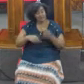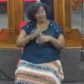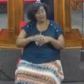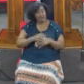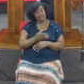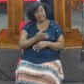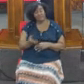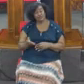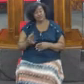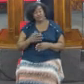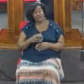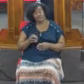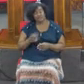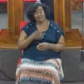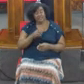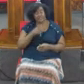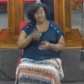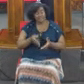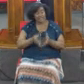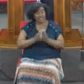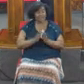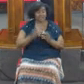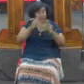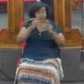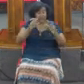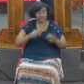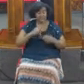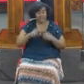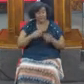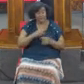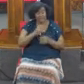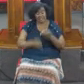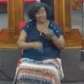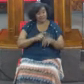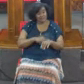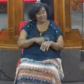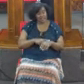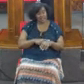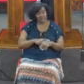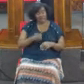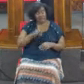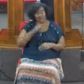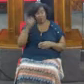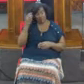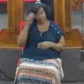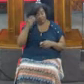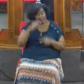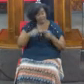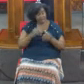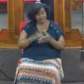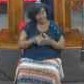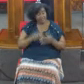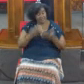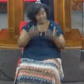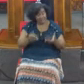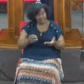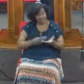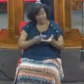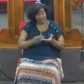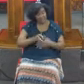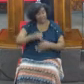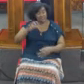the disciples have been asking this question about the end of the time. And Jesus said, "Don't worry about that. I'm going to give you the Holy